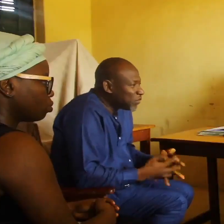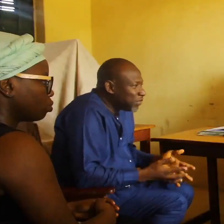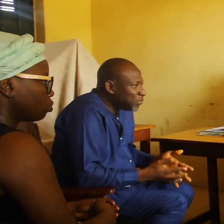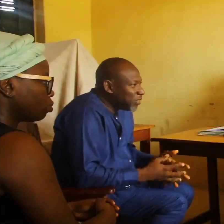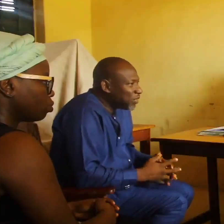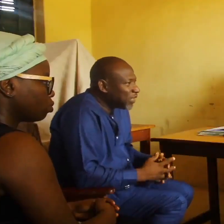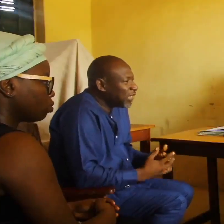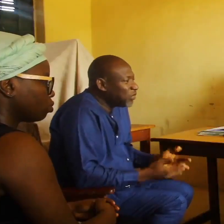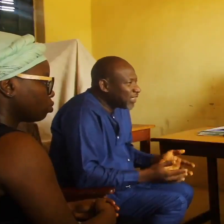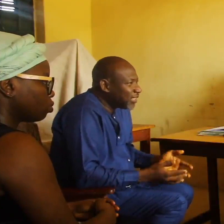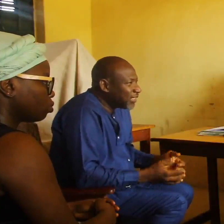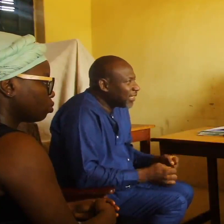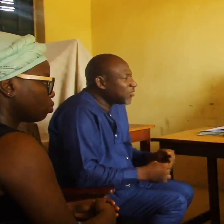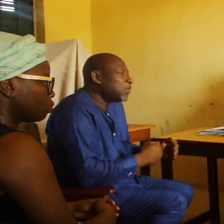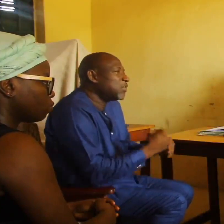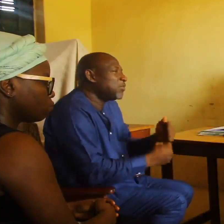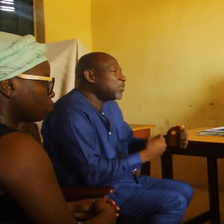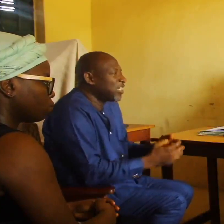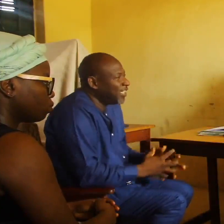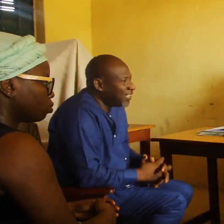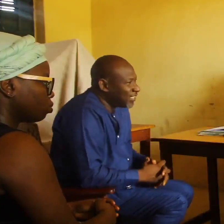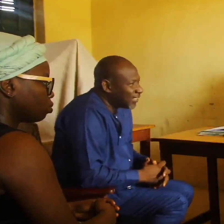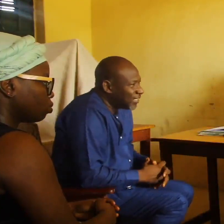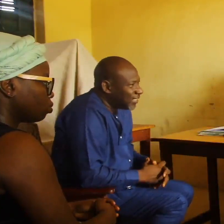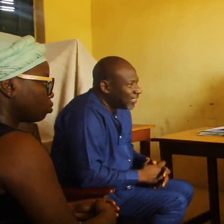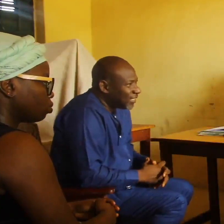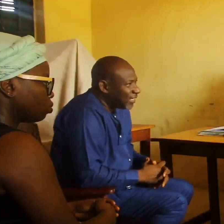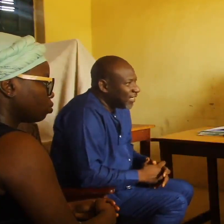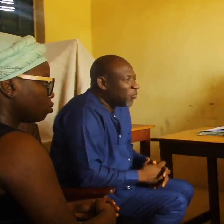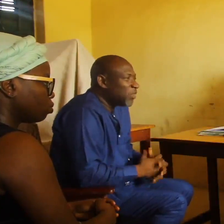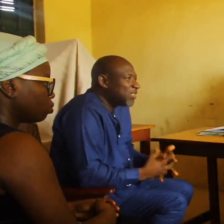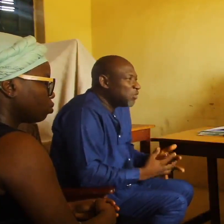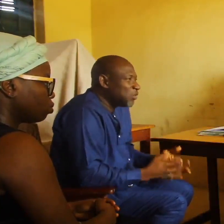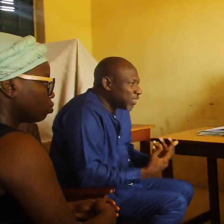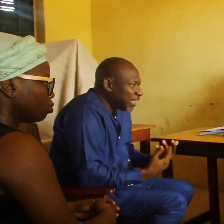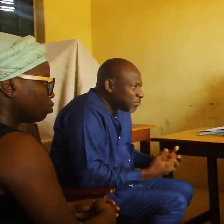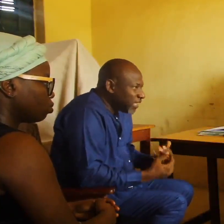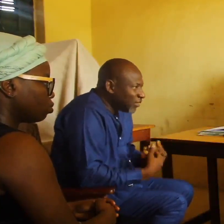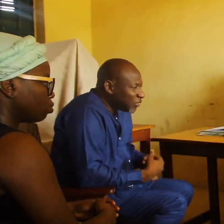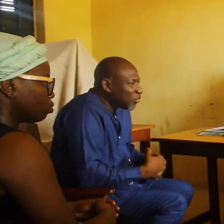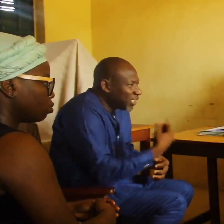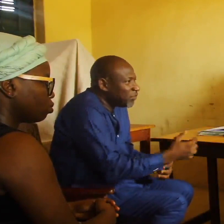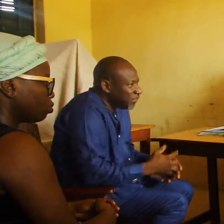student population, how we started and so on, the few challenges, and what you expect us to help them.